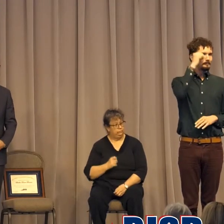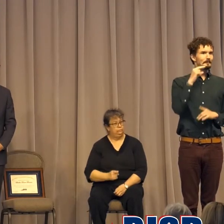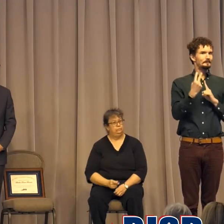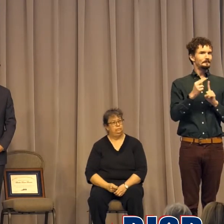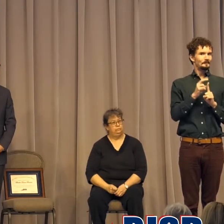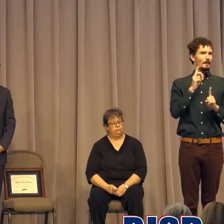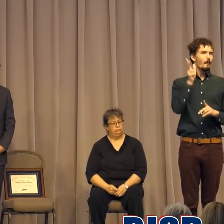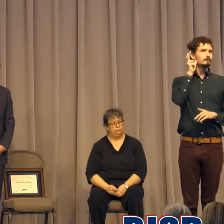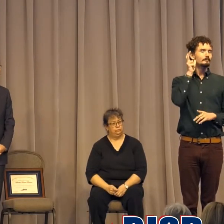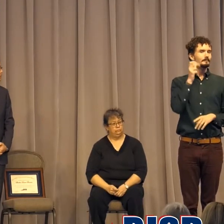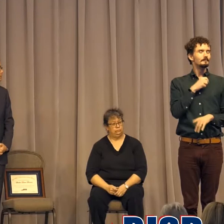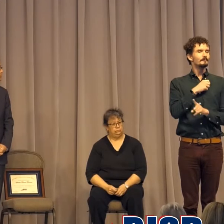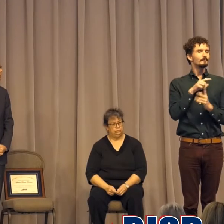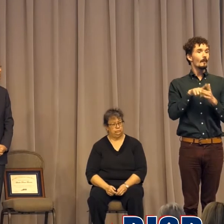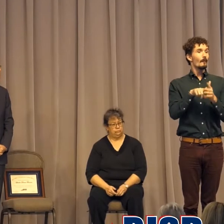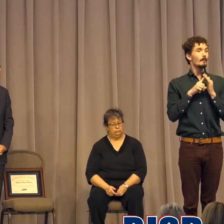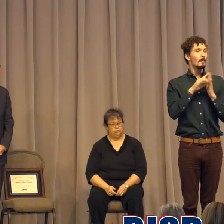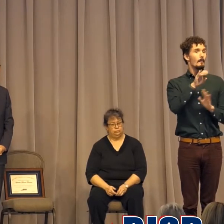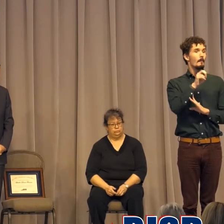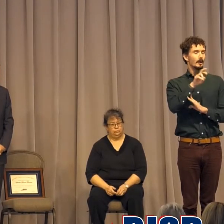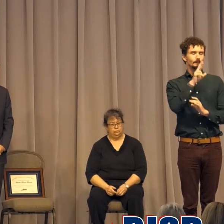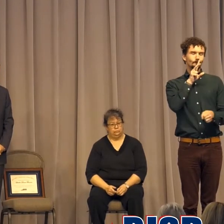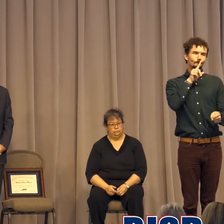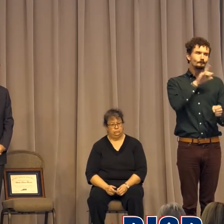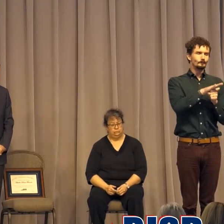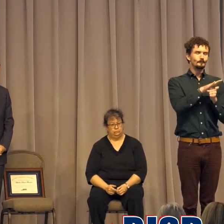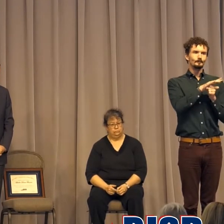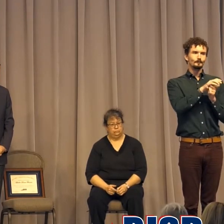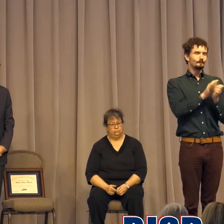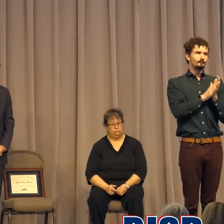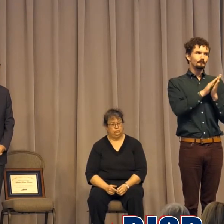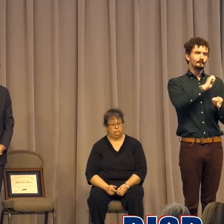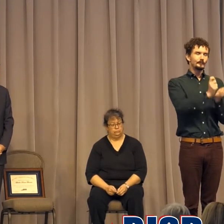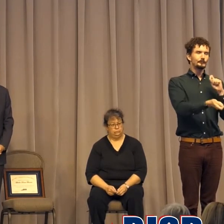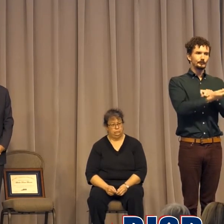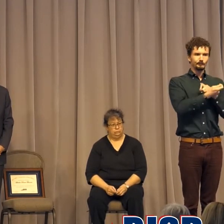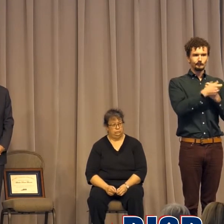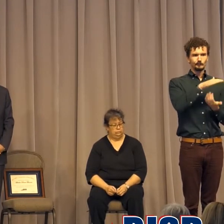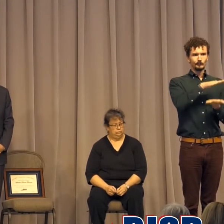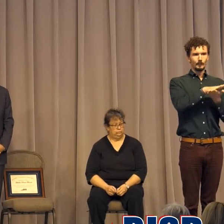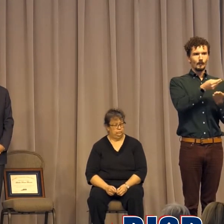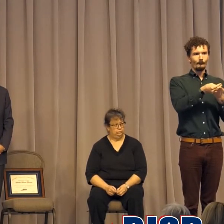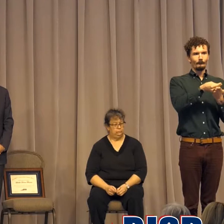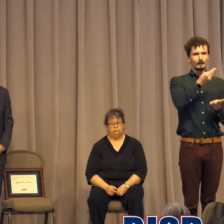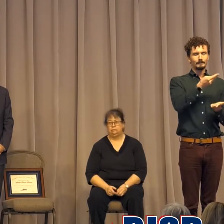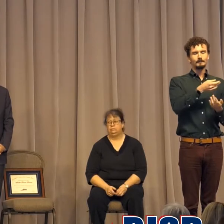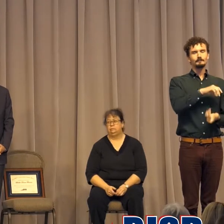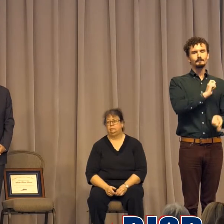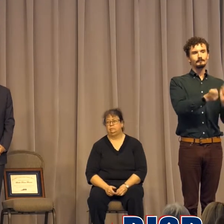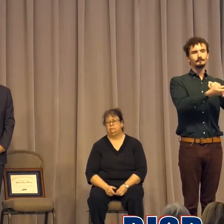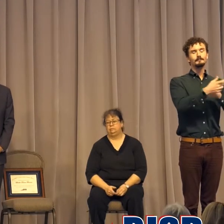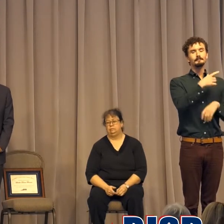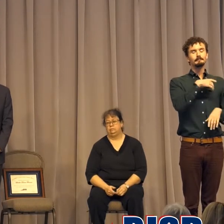Bonnen committed himself to school finance reform and property tax relief, and maintained sharp focus on those